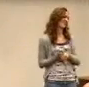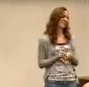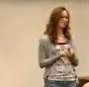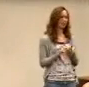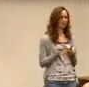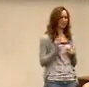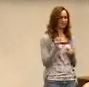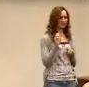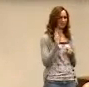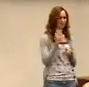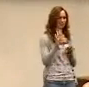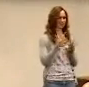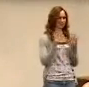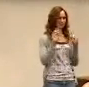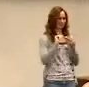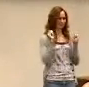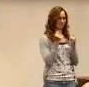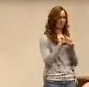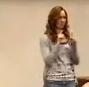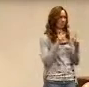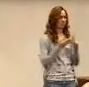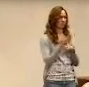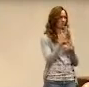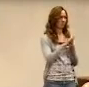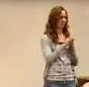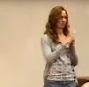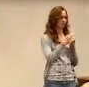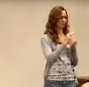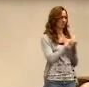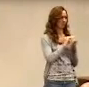team went through the School of Missions in the fall of